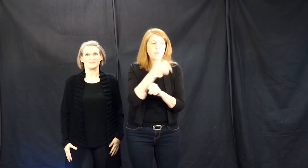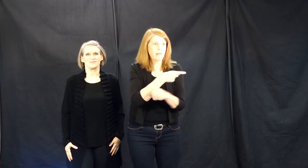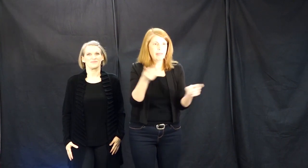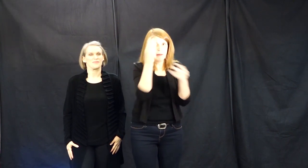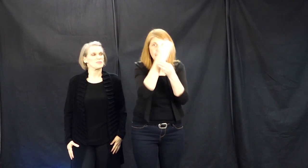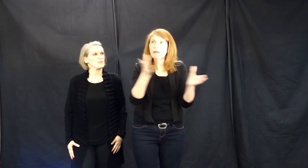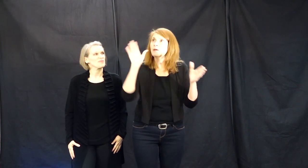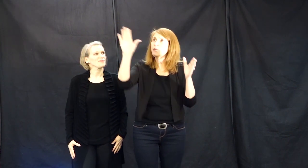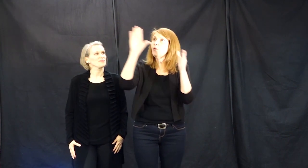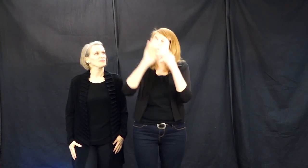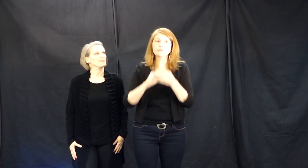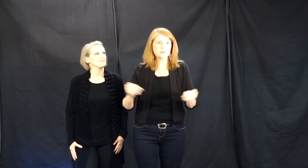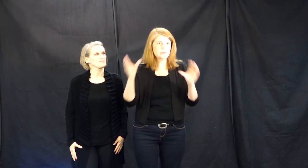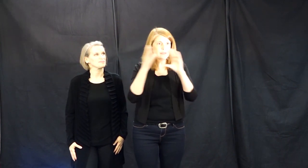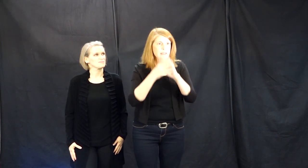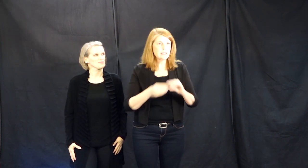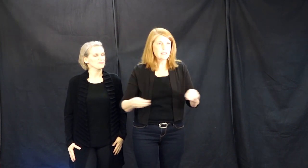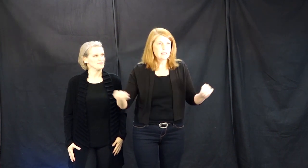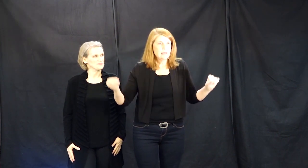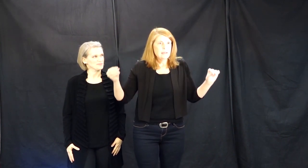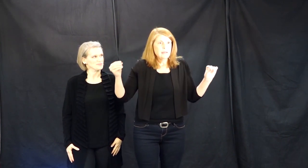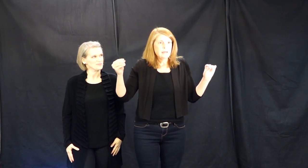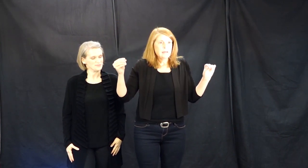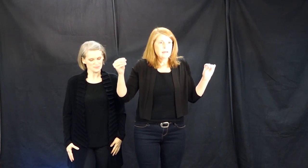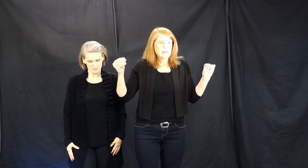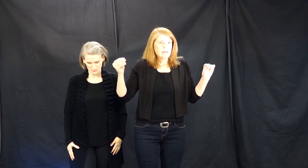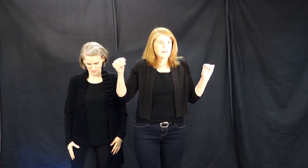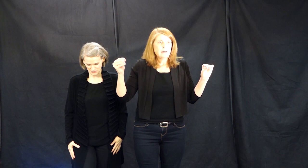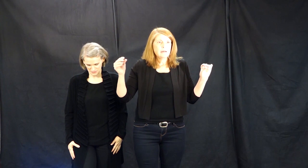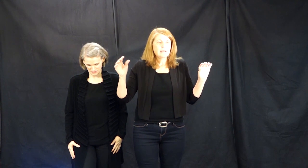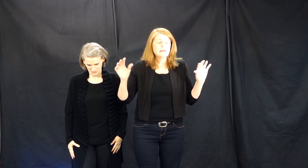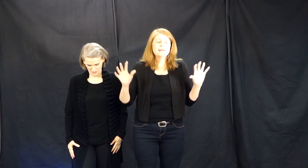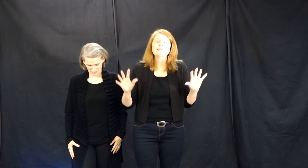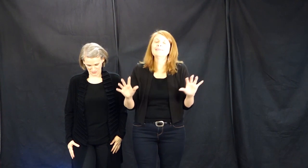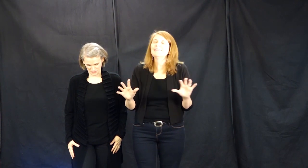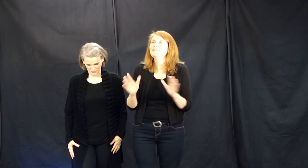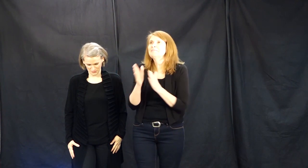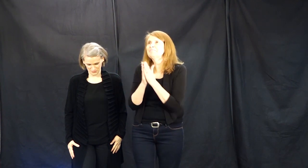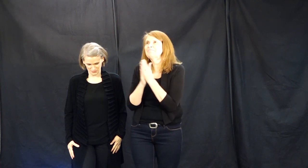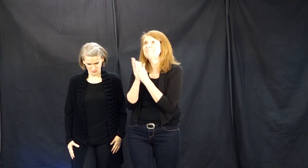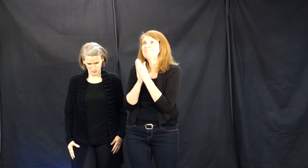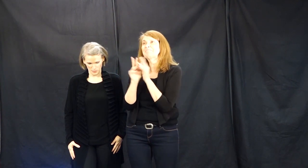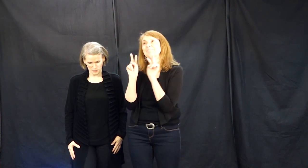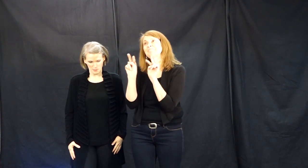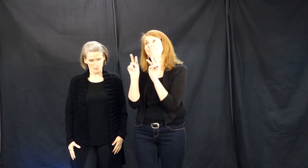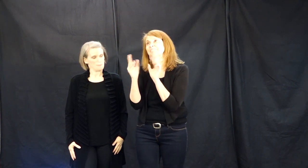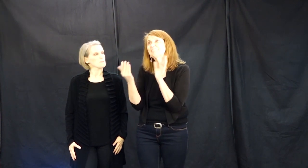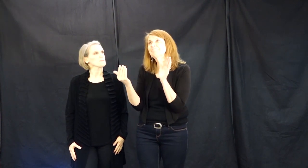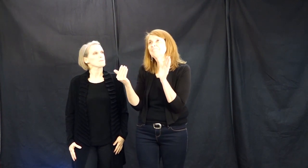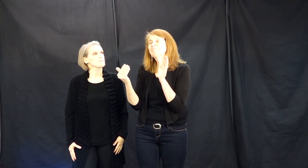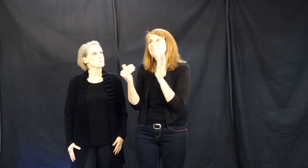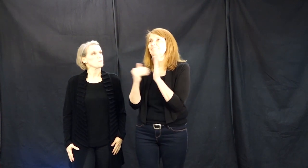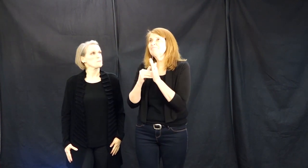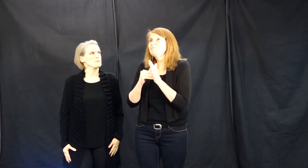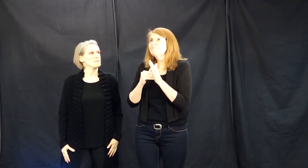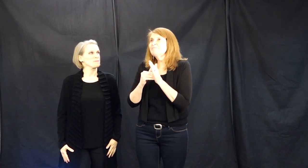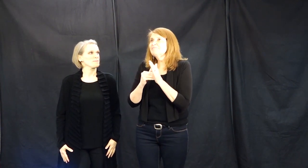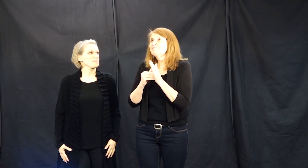your story? Oh, I can't wait to see you again.